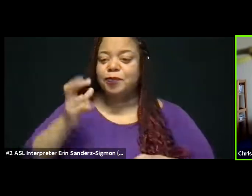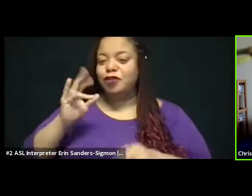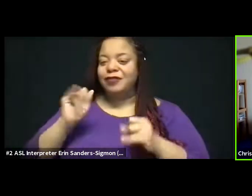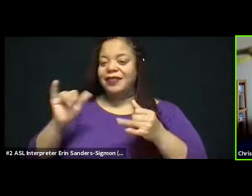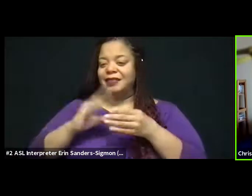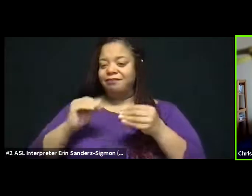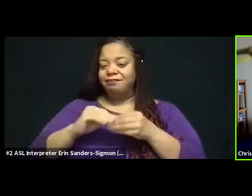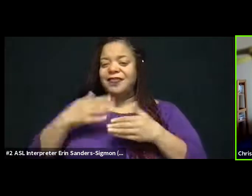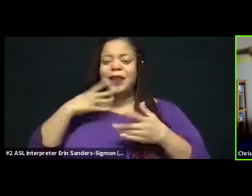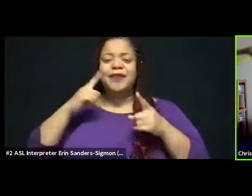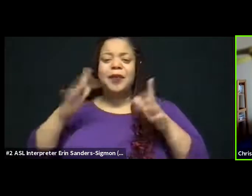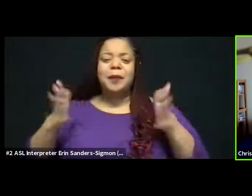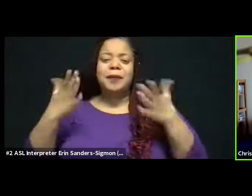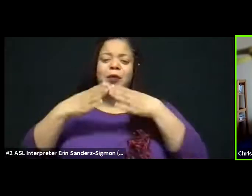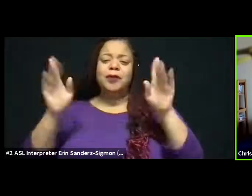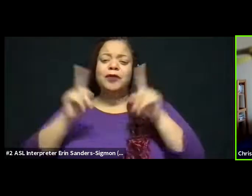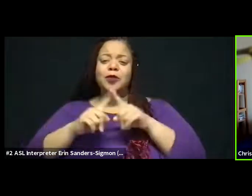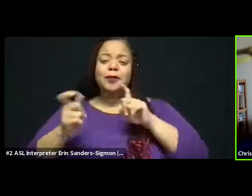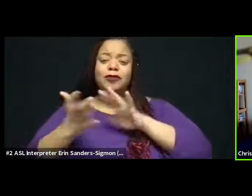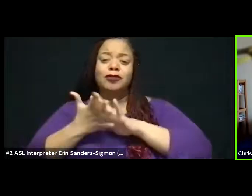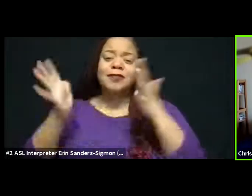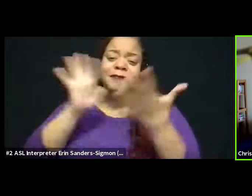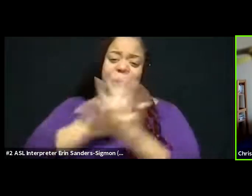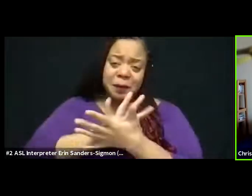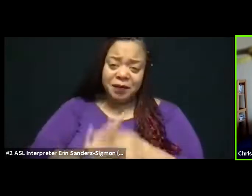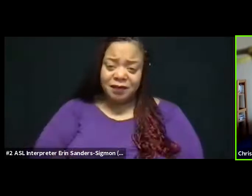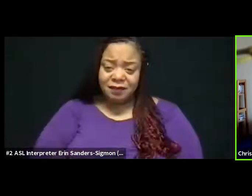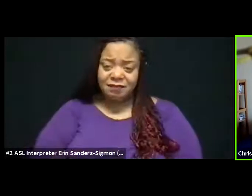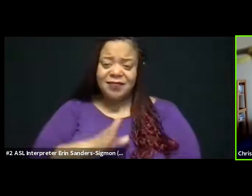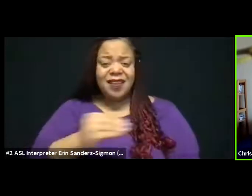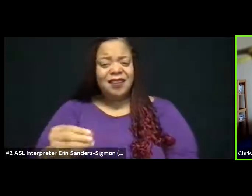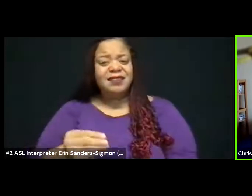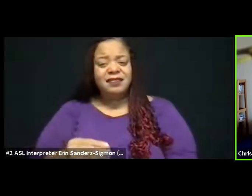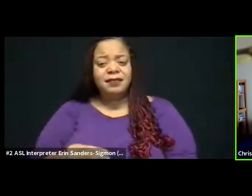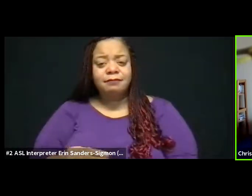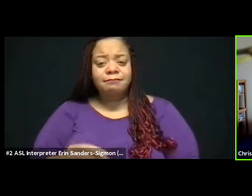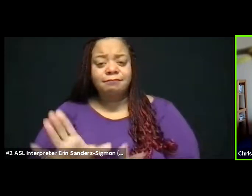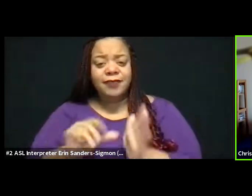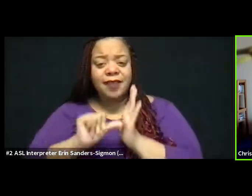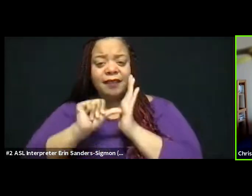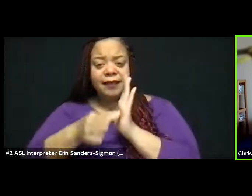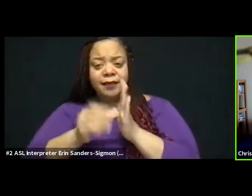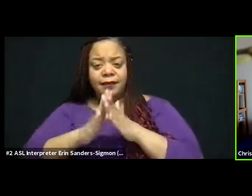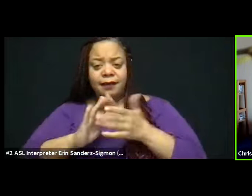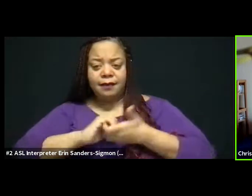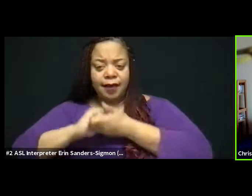Really appreciate all of that. And we're gonna go ahead and pass it next to Key.